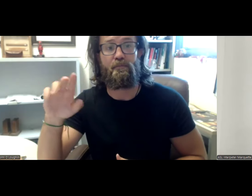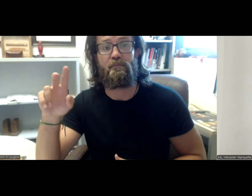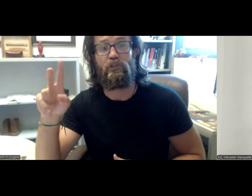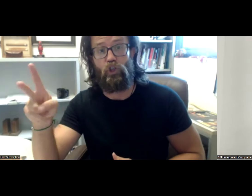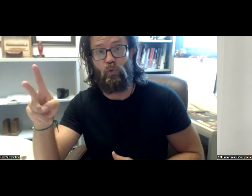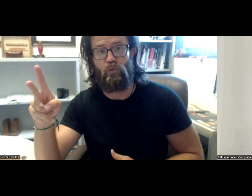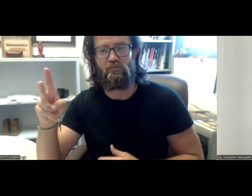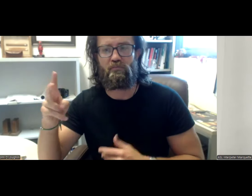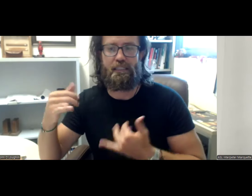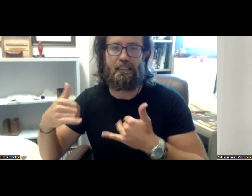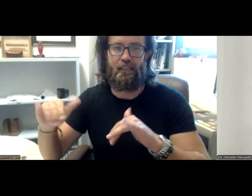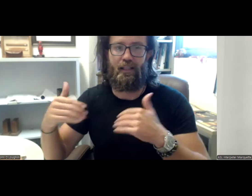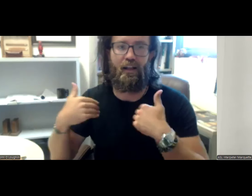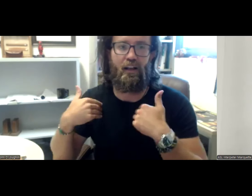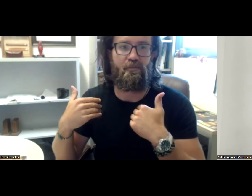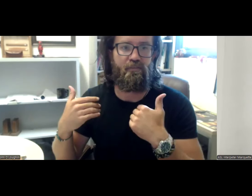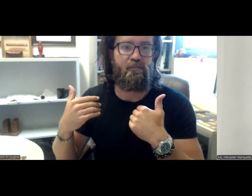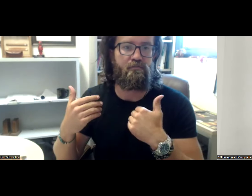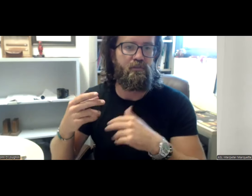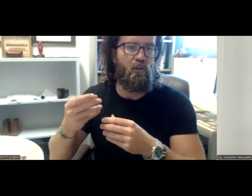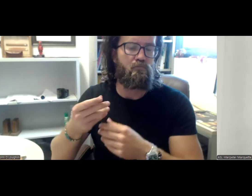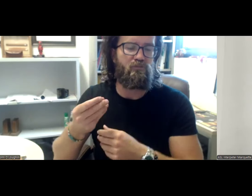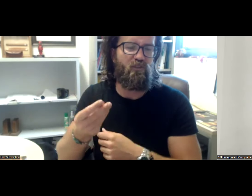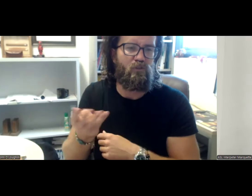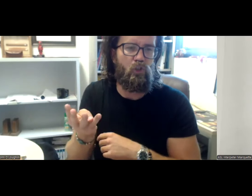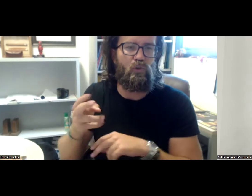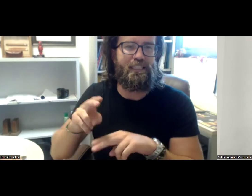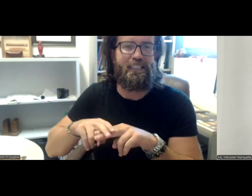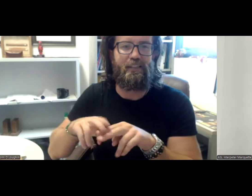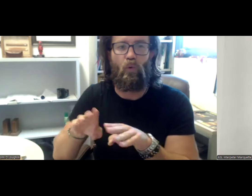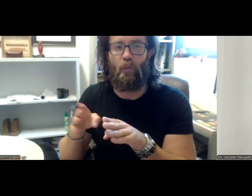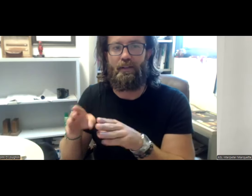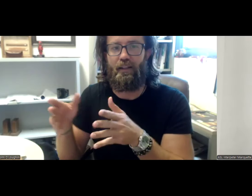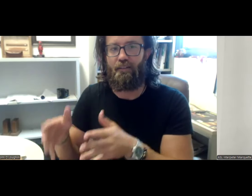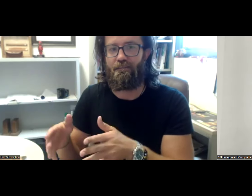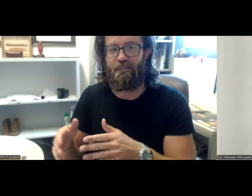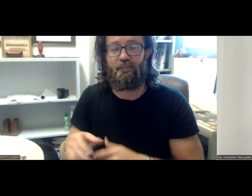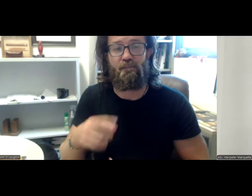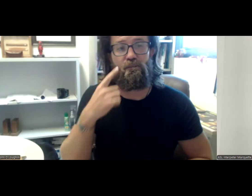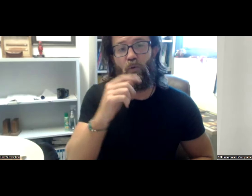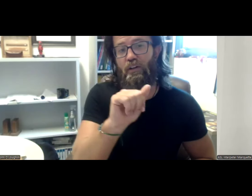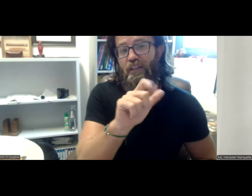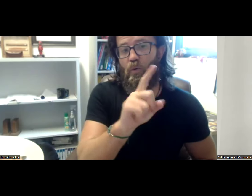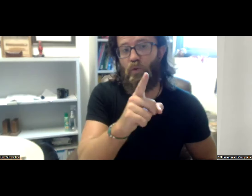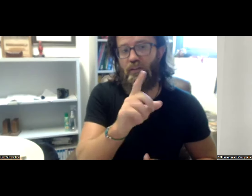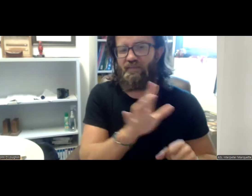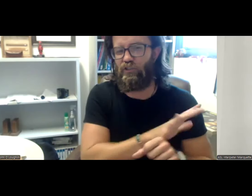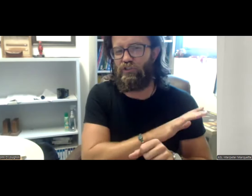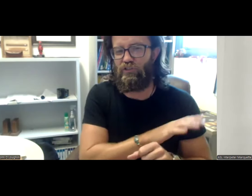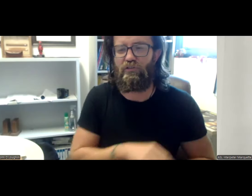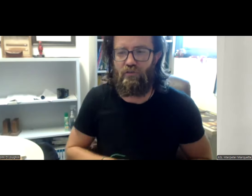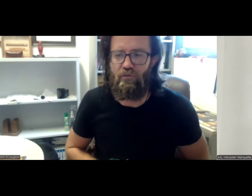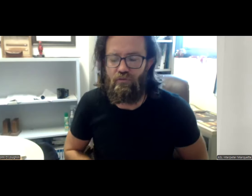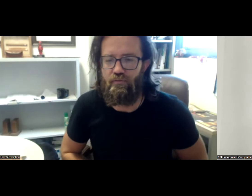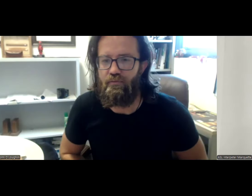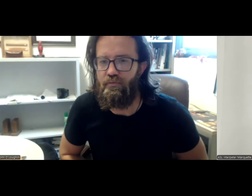supplemental class, the lab for ASL 2. They still have available slots, a couple seats left.